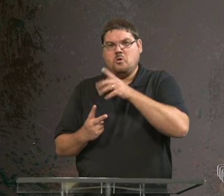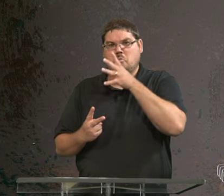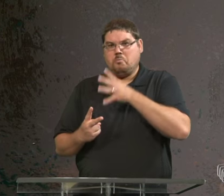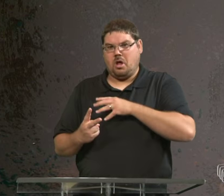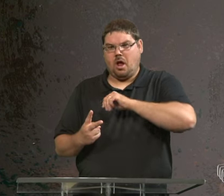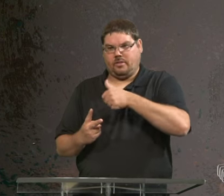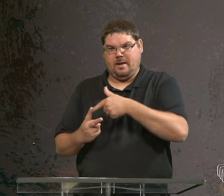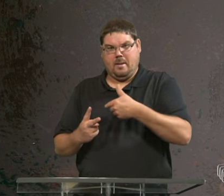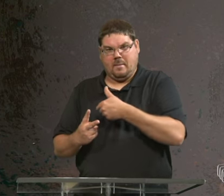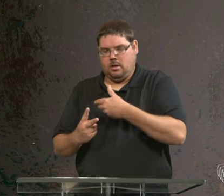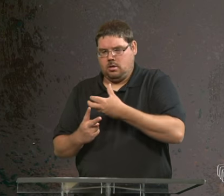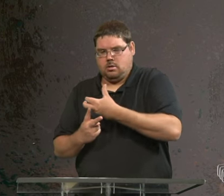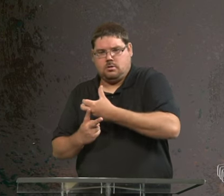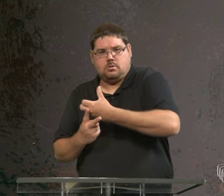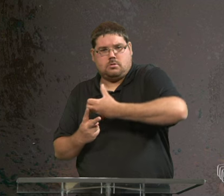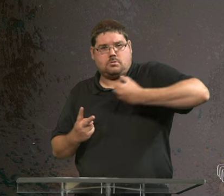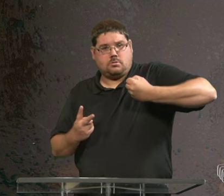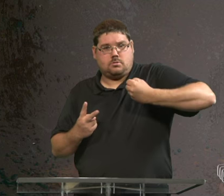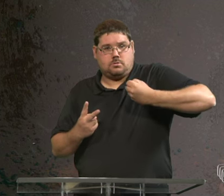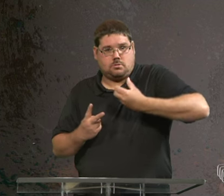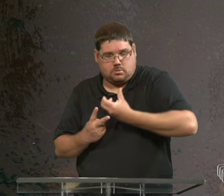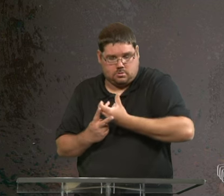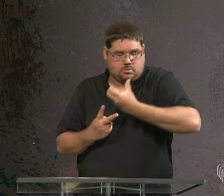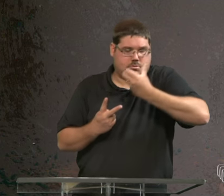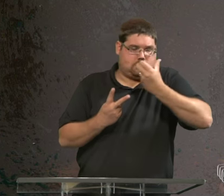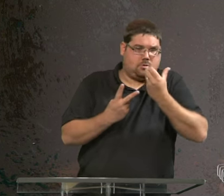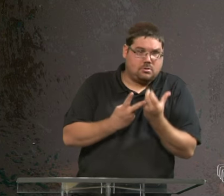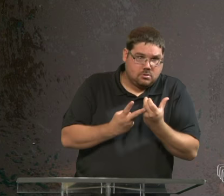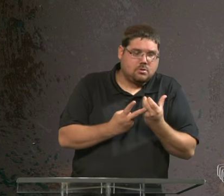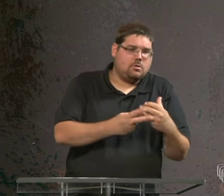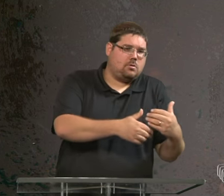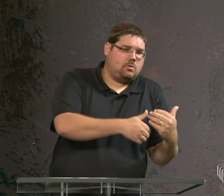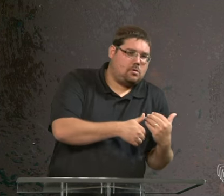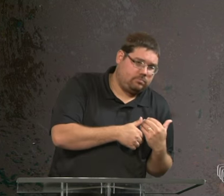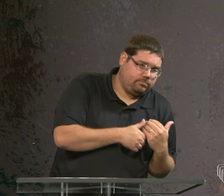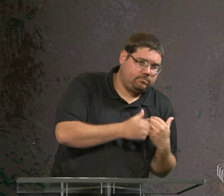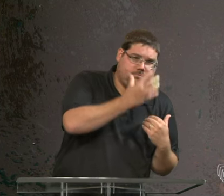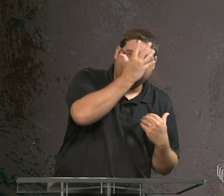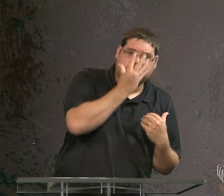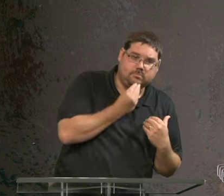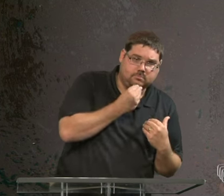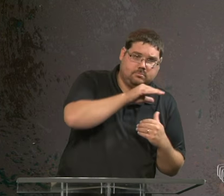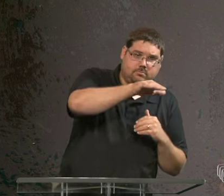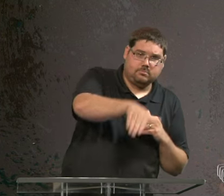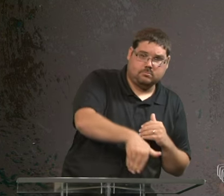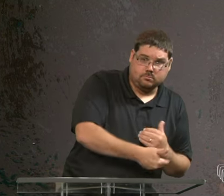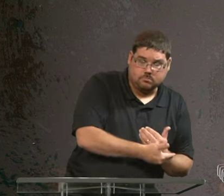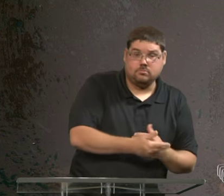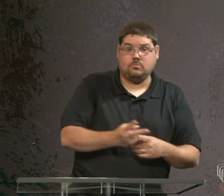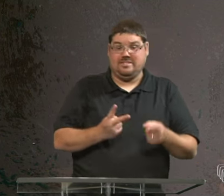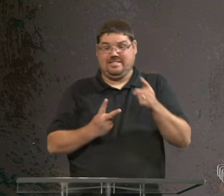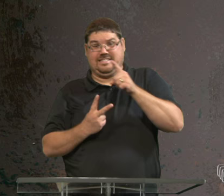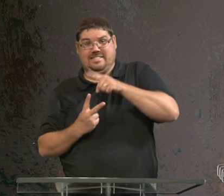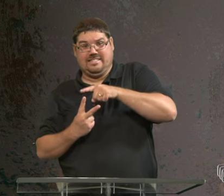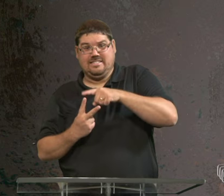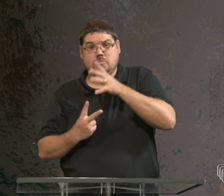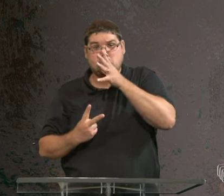she decided to take the live baby from the first woman and sleep with that